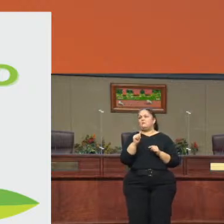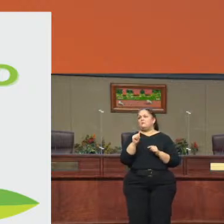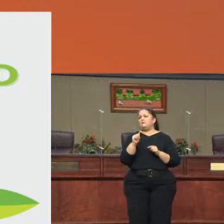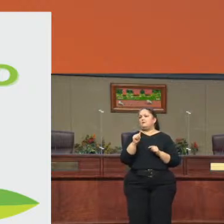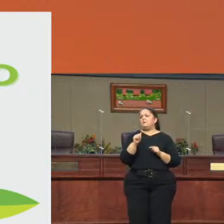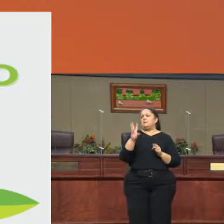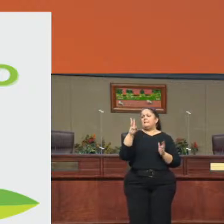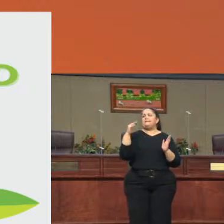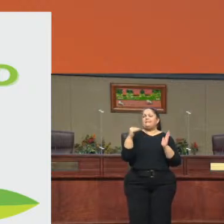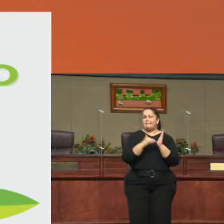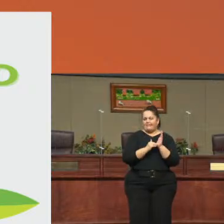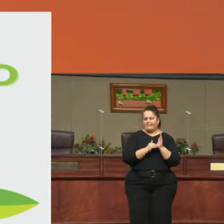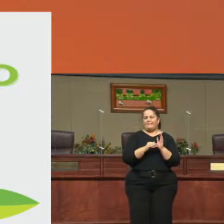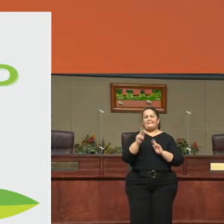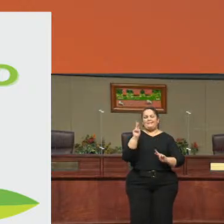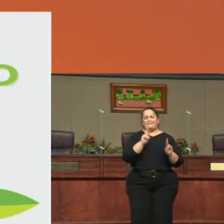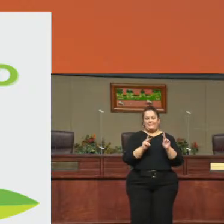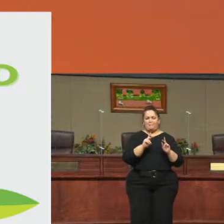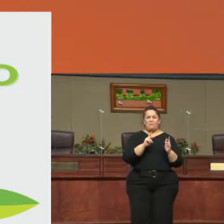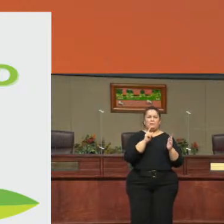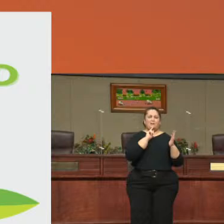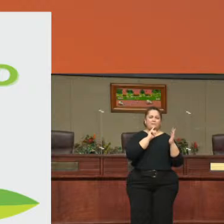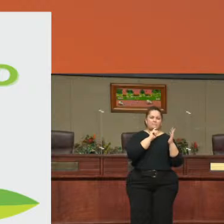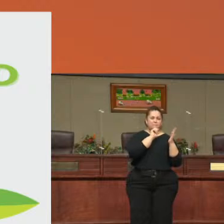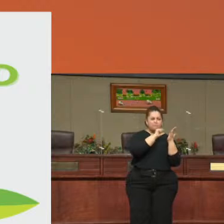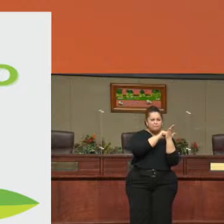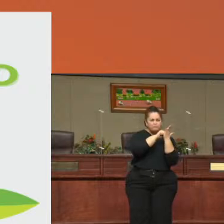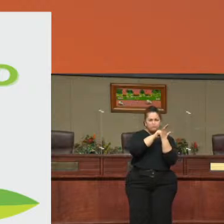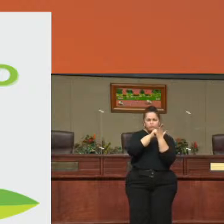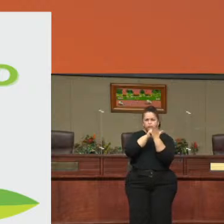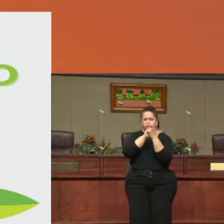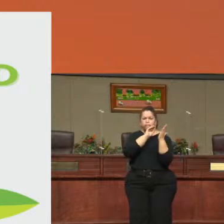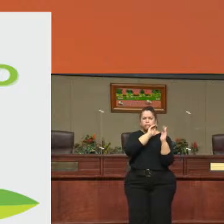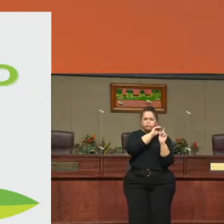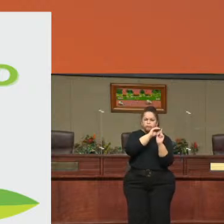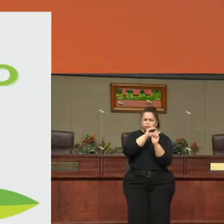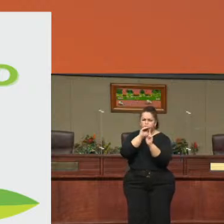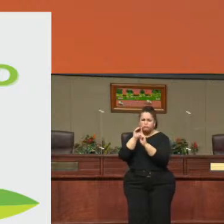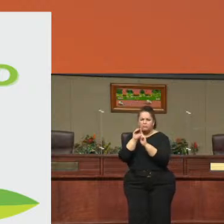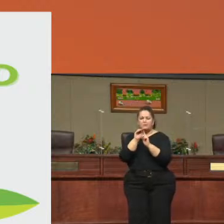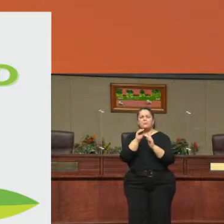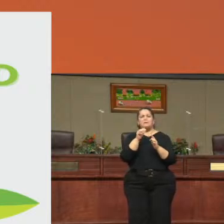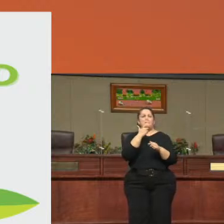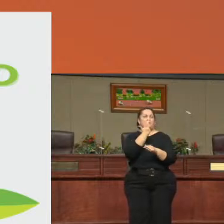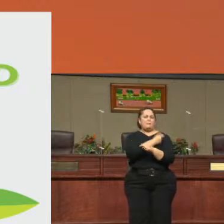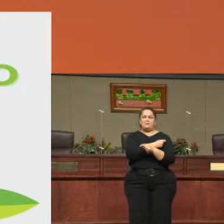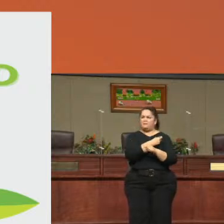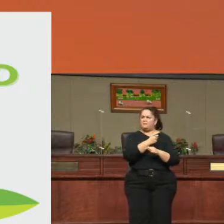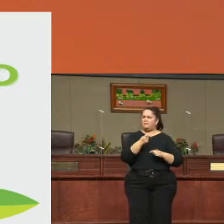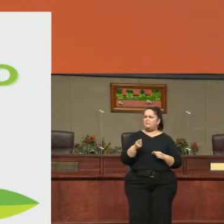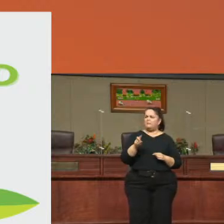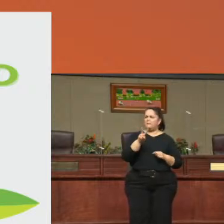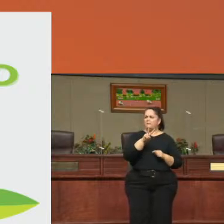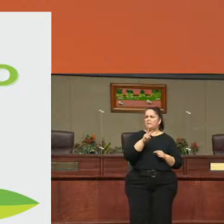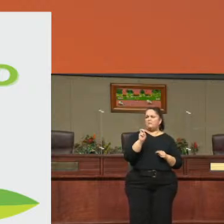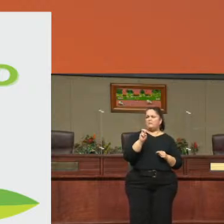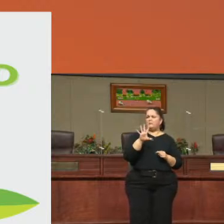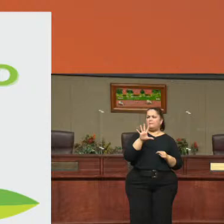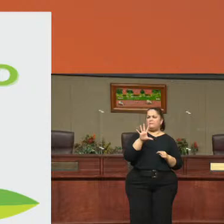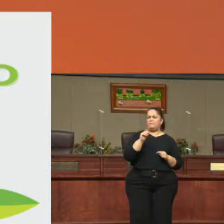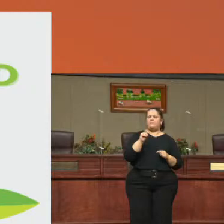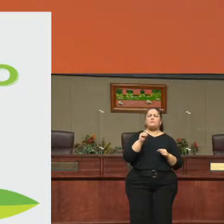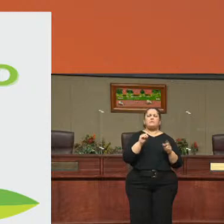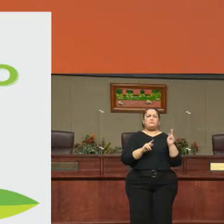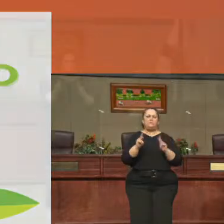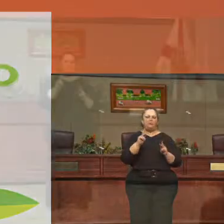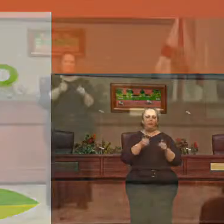and vaccinated 250 homebound residents. Primarily, this occurred in the Pine Hills